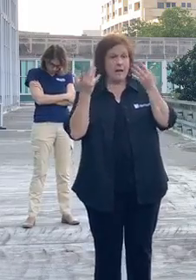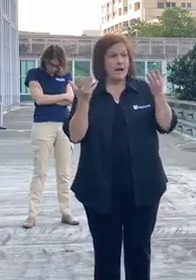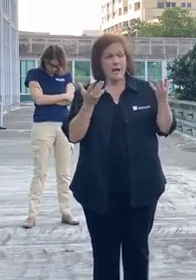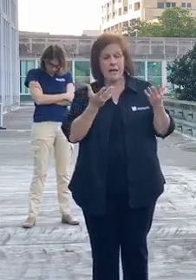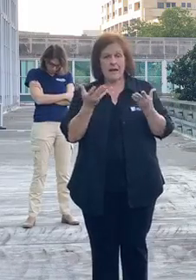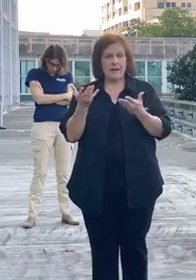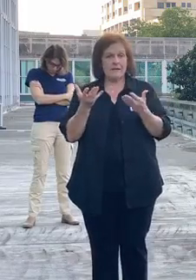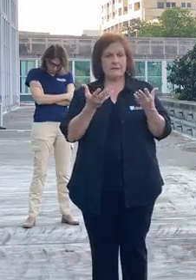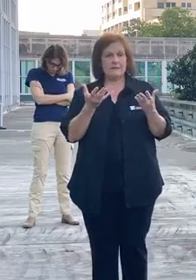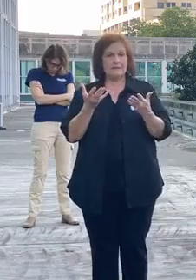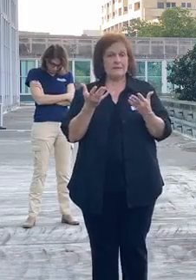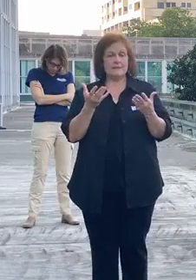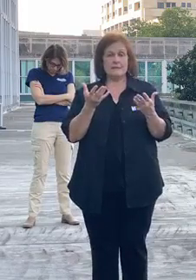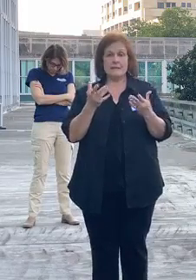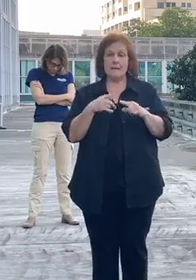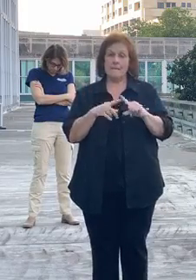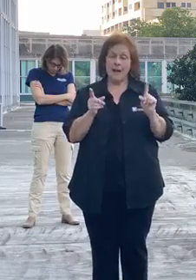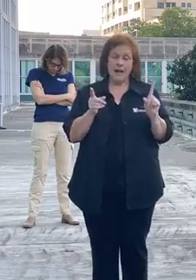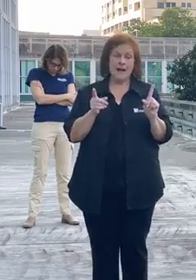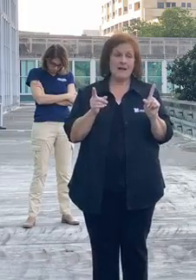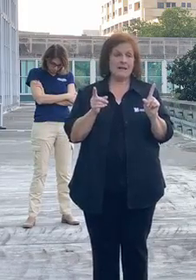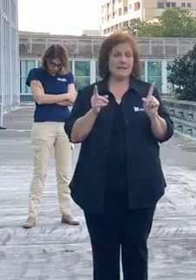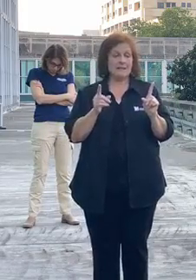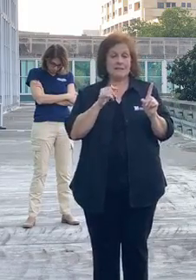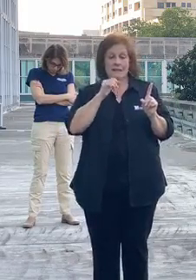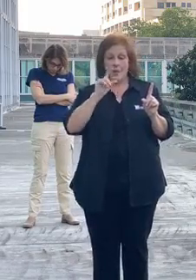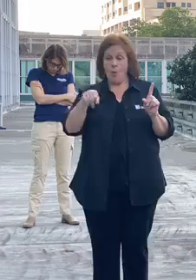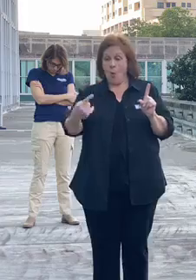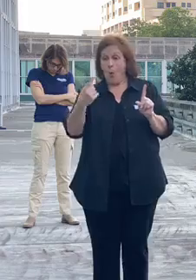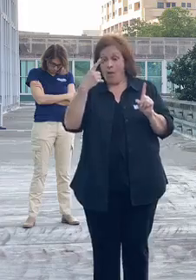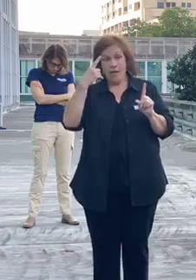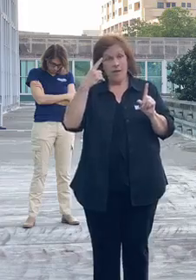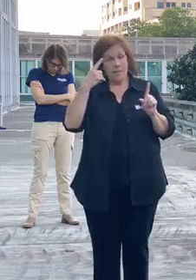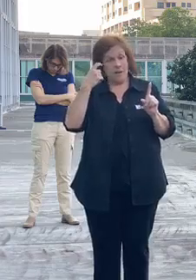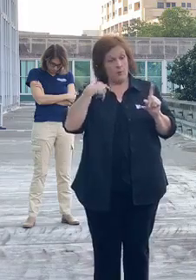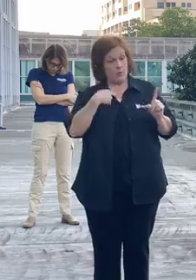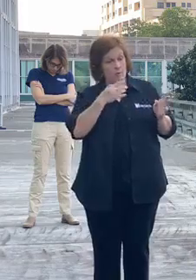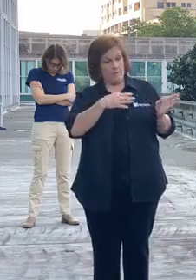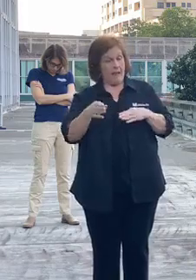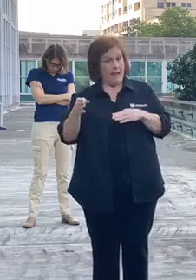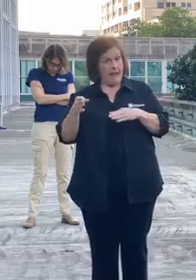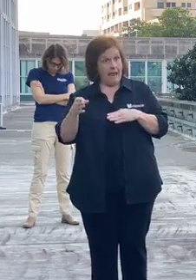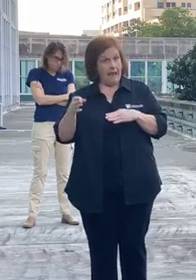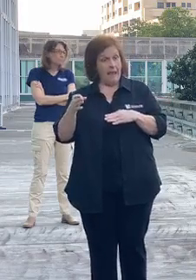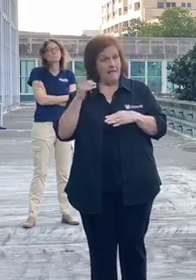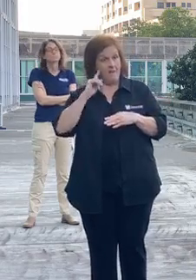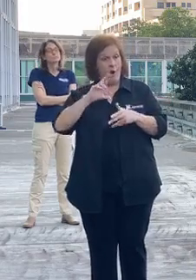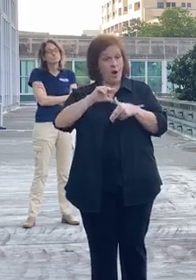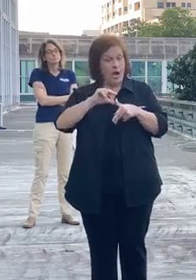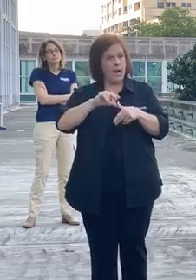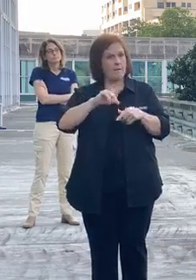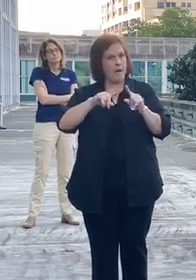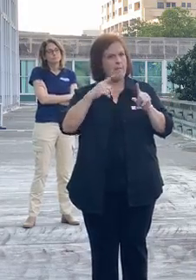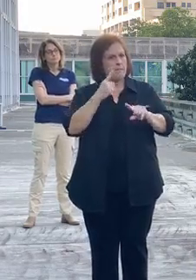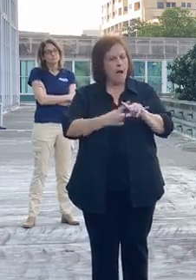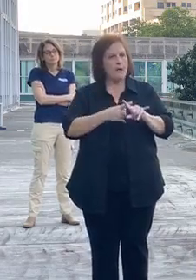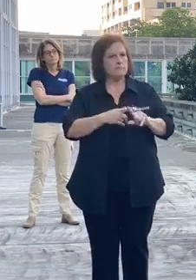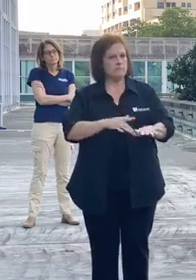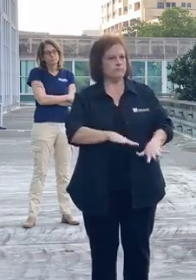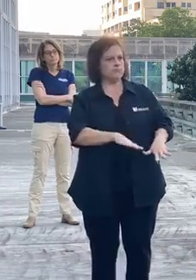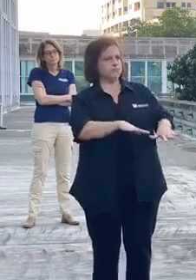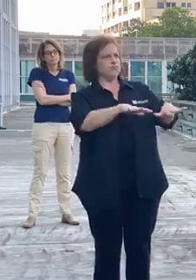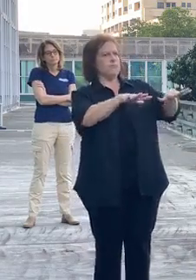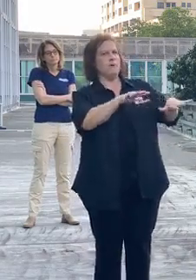about, but also not only in preparation for hurricane season, but with this high river, you know, that we have as